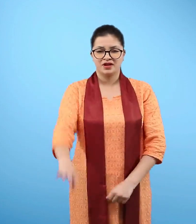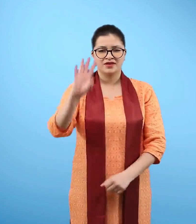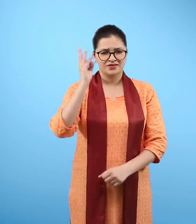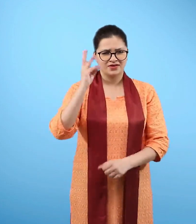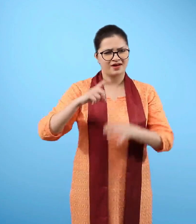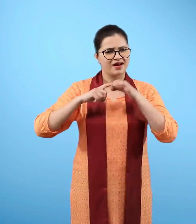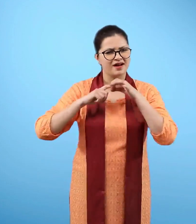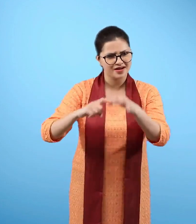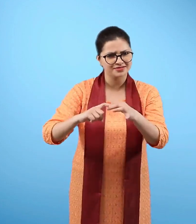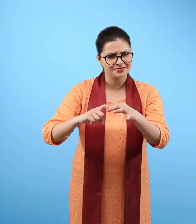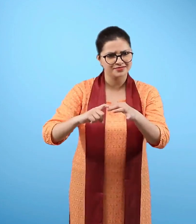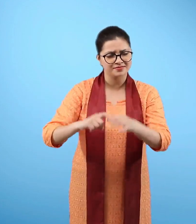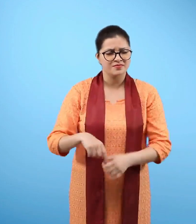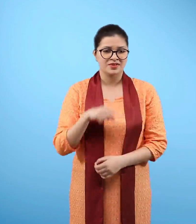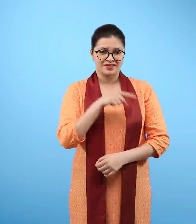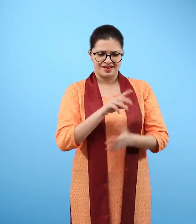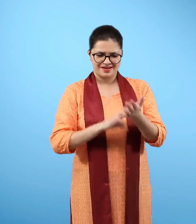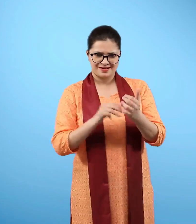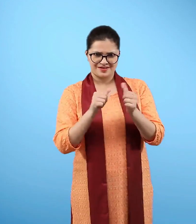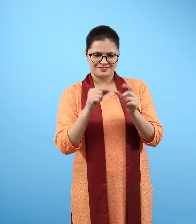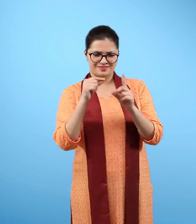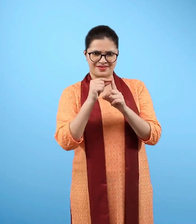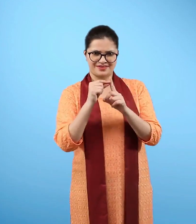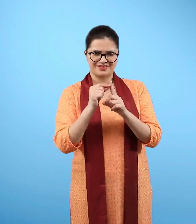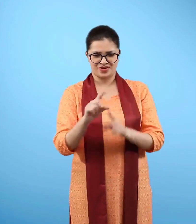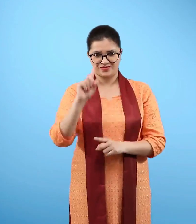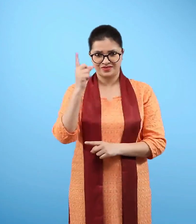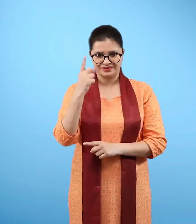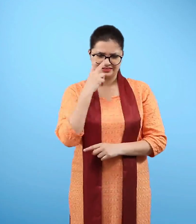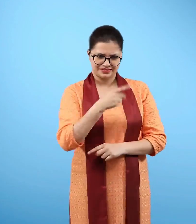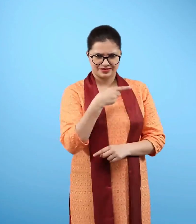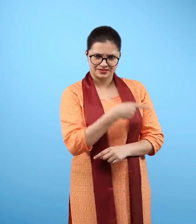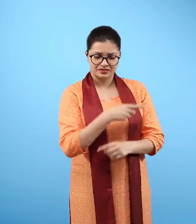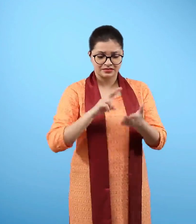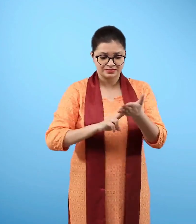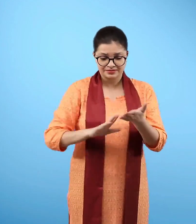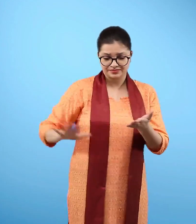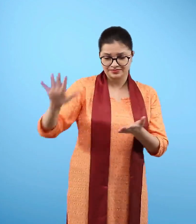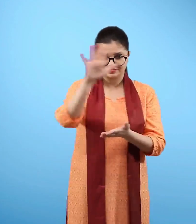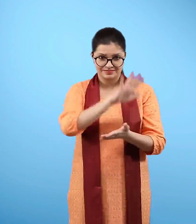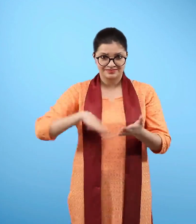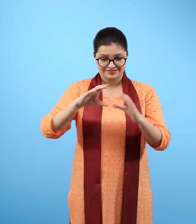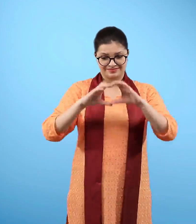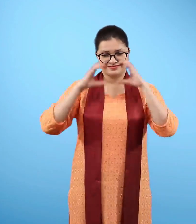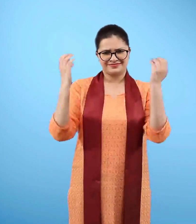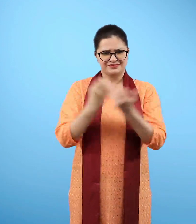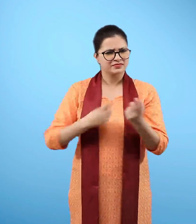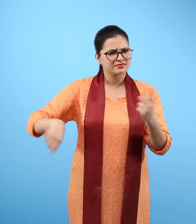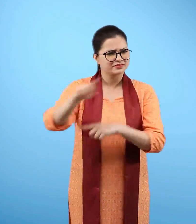4. Look for the National Stadium in Map 1. Can you see it in the